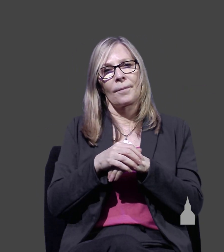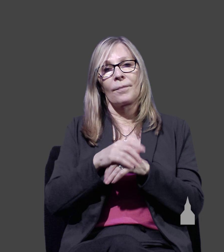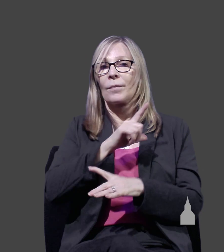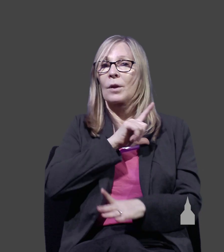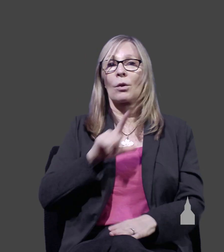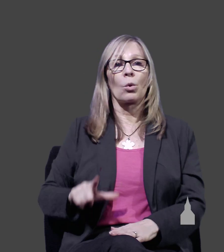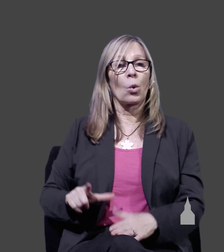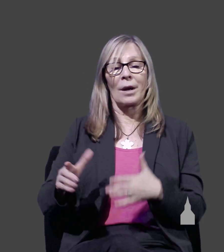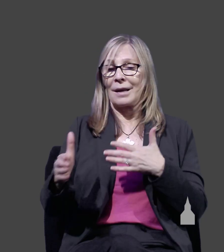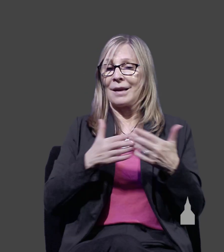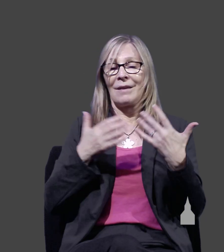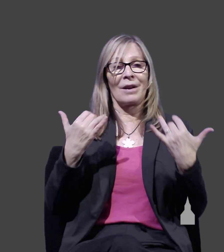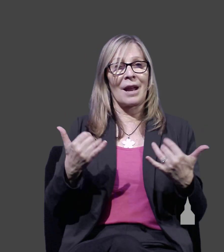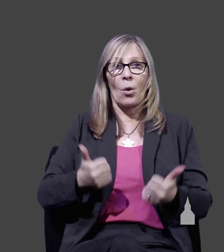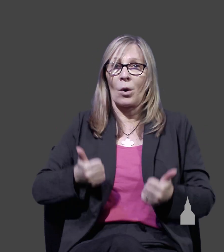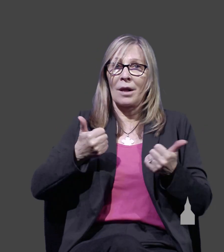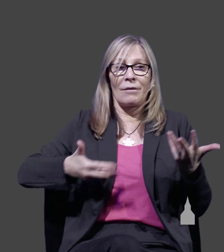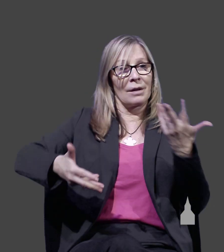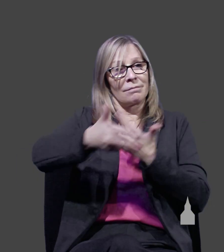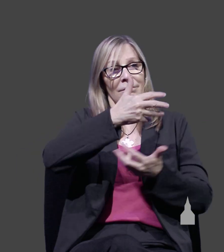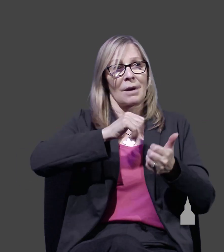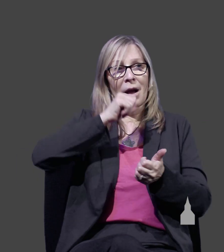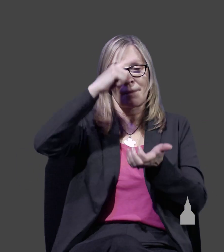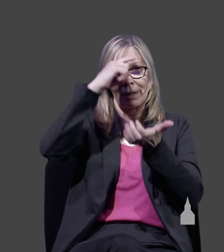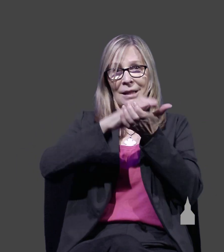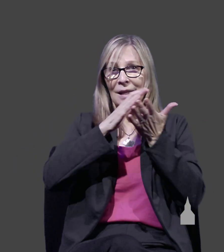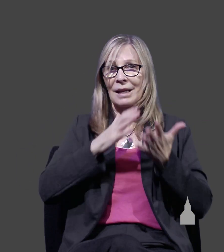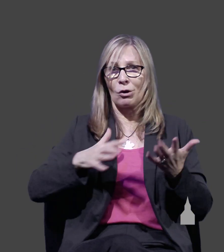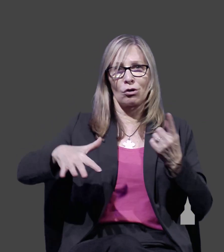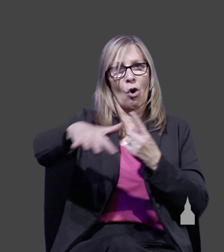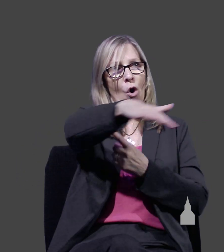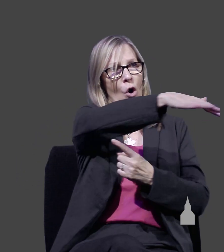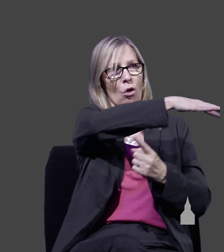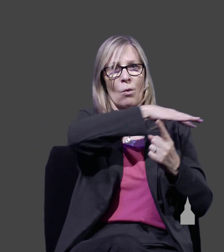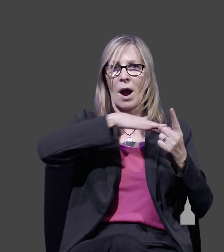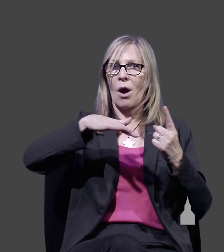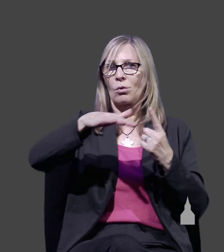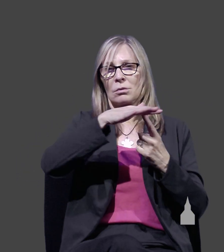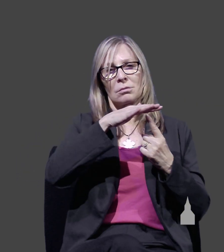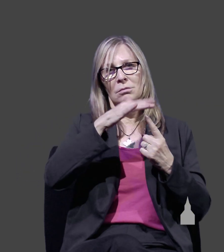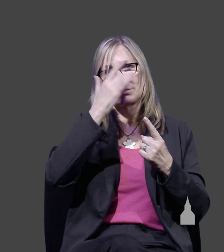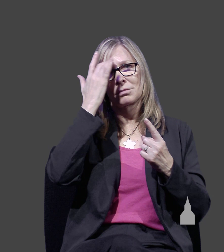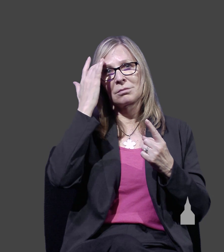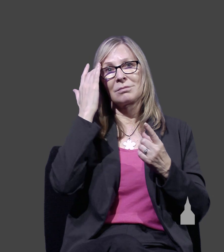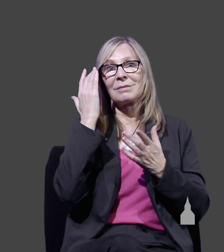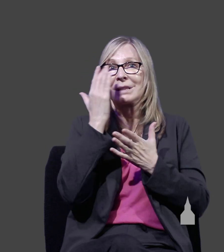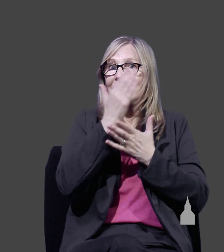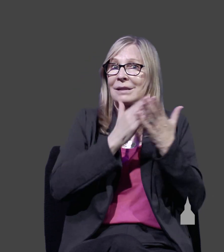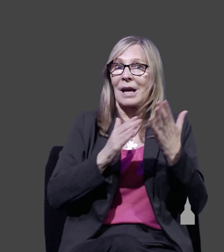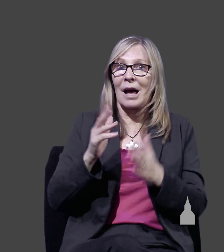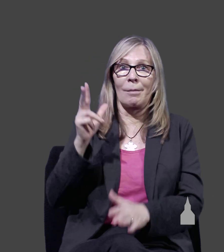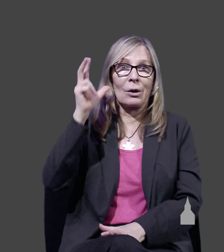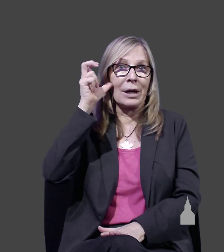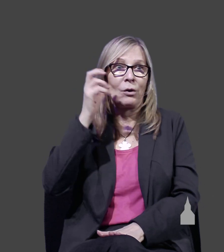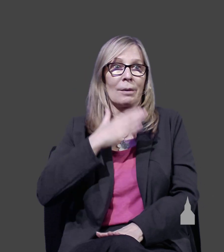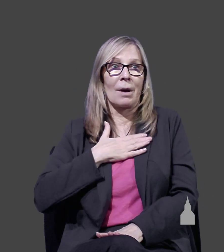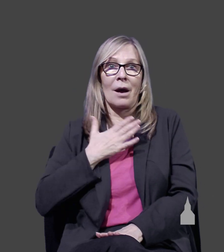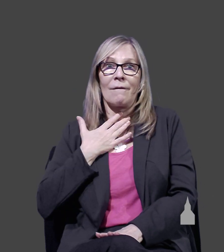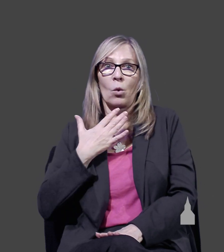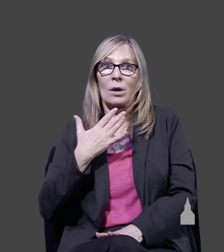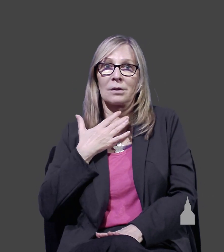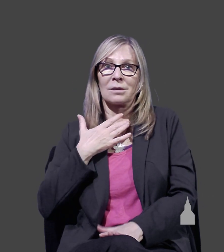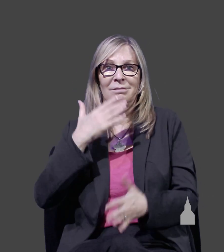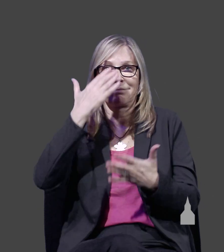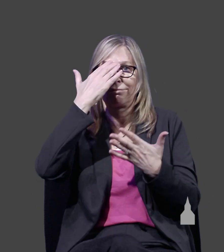And Lord, even as we're living amongst some believers and they're all around us, it could be that some who are hearing my voice